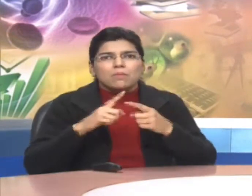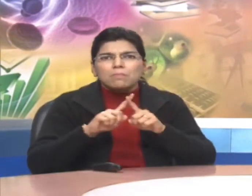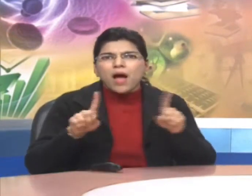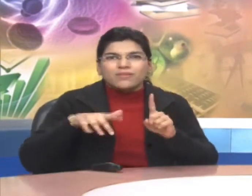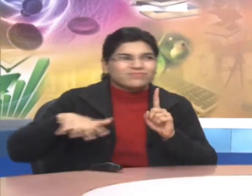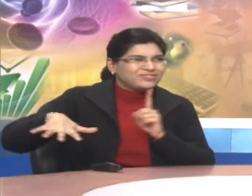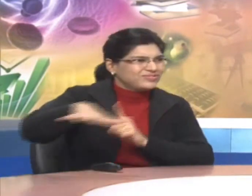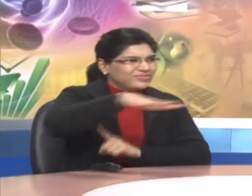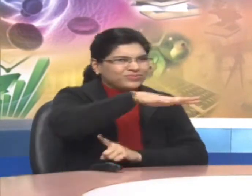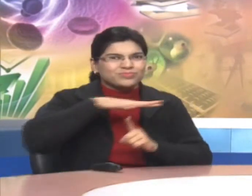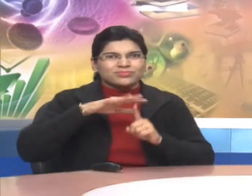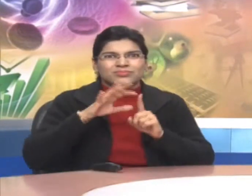jackals and